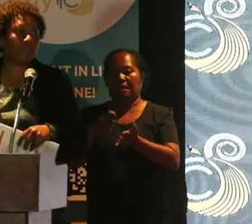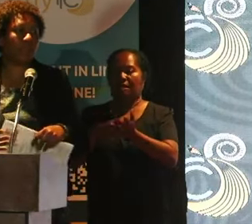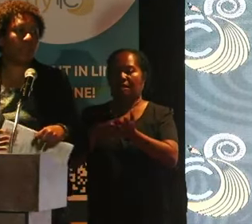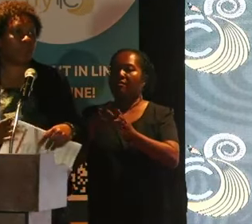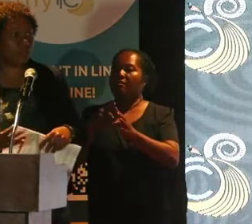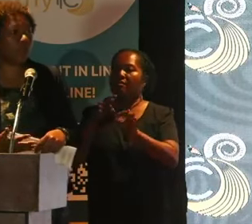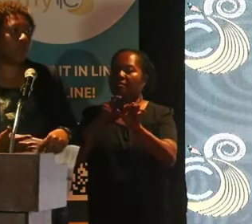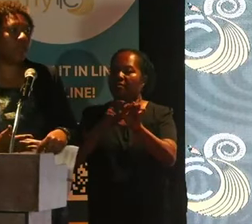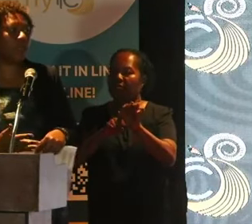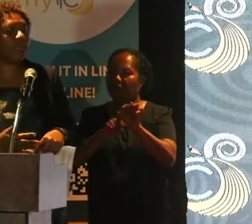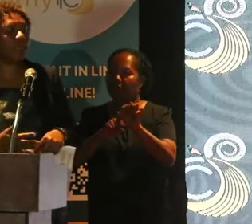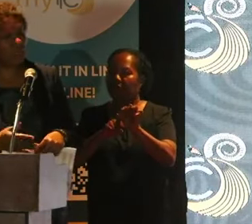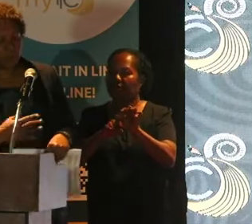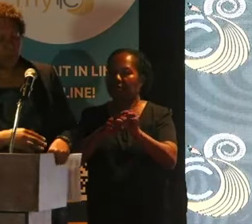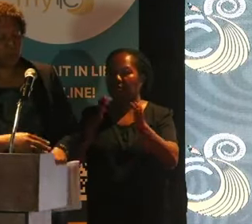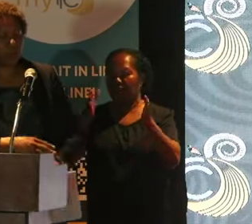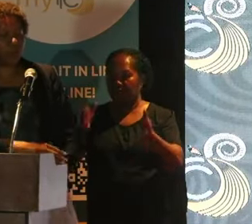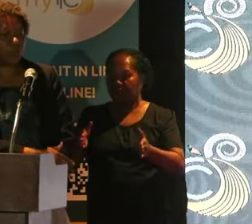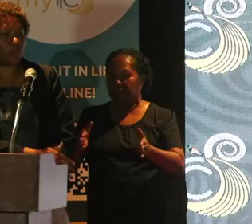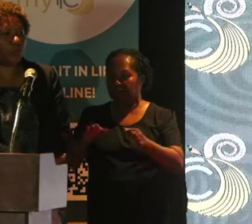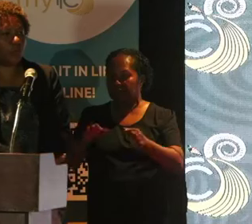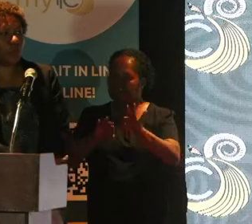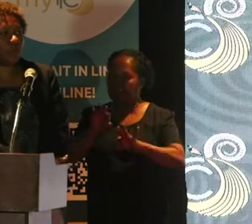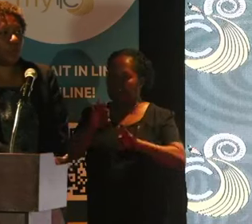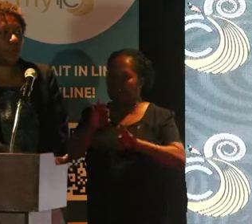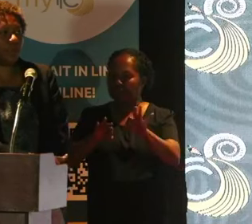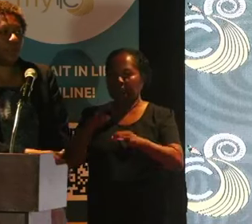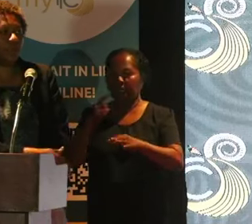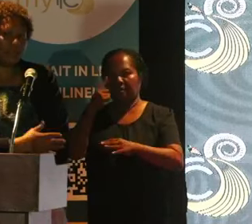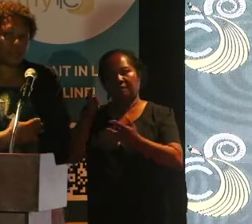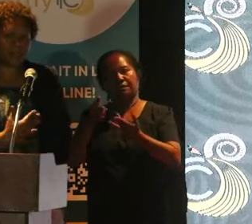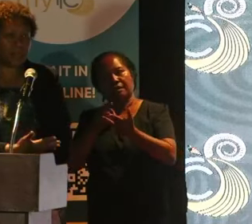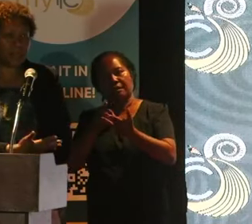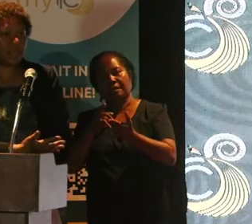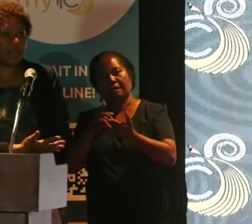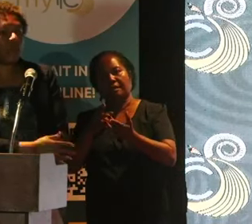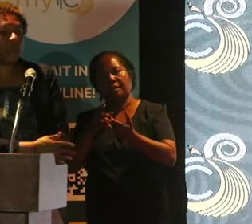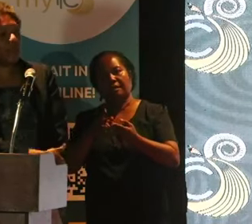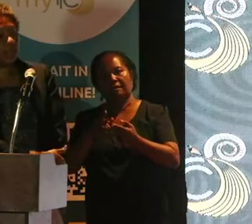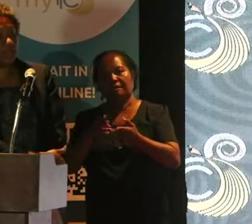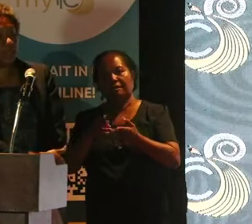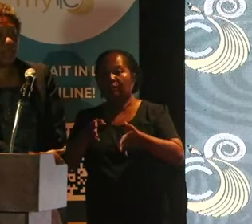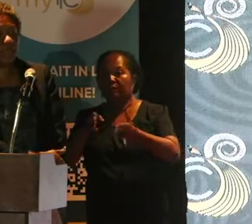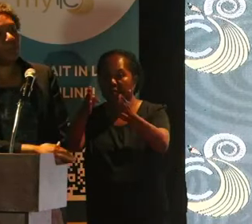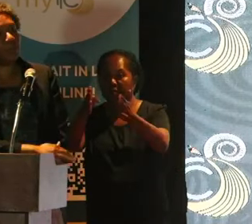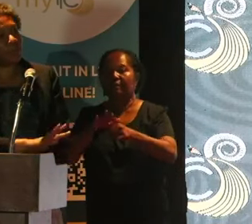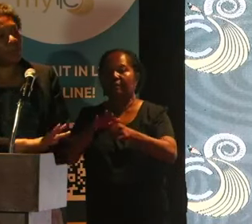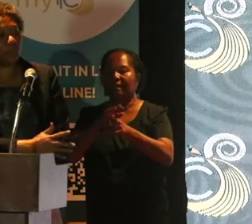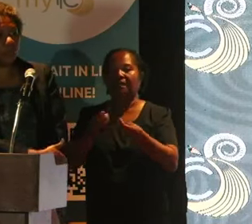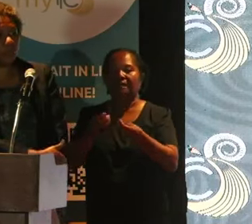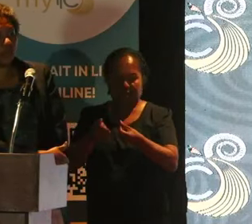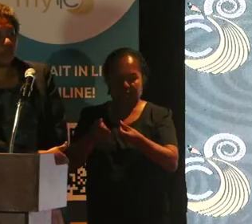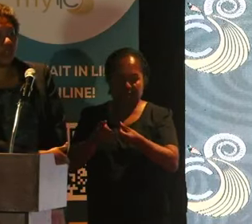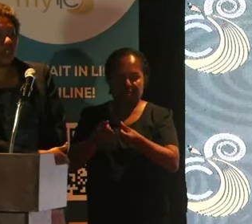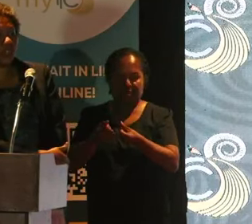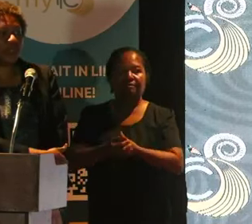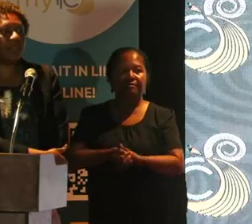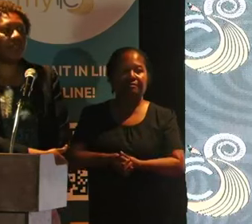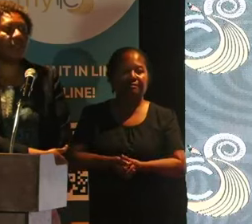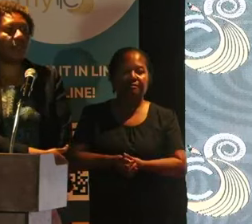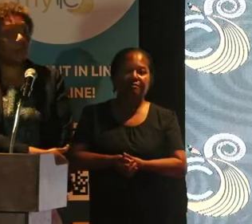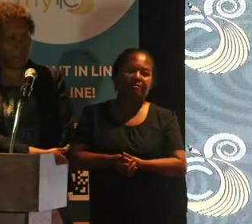building plans and physical planning plans, we're exploring options to make it, either subsidize it or make it a bit easier, but it's premature to